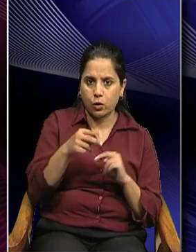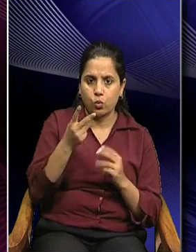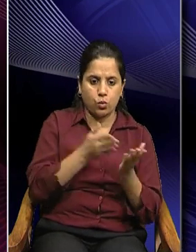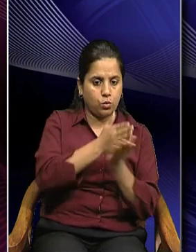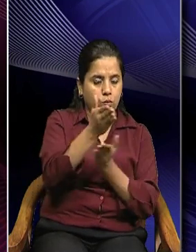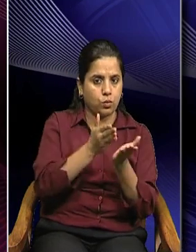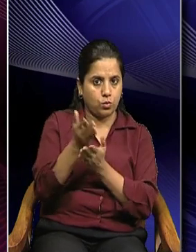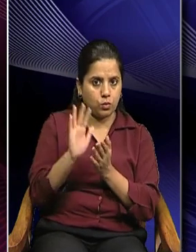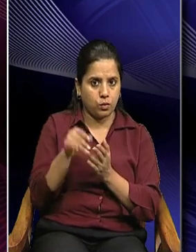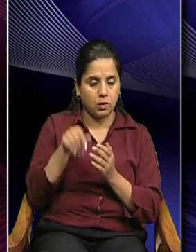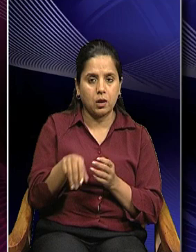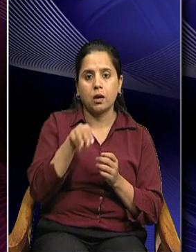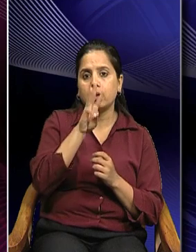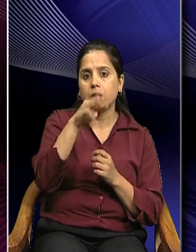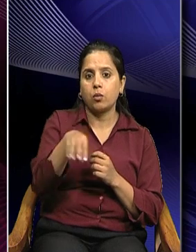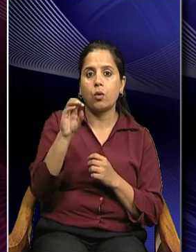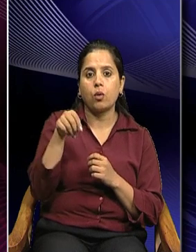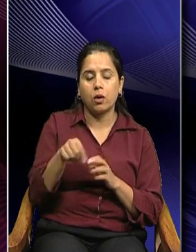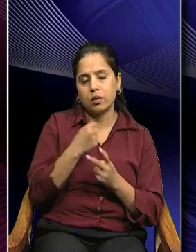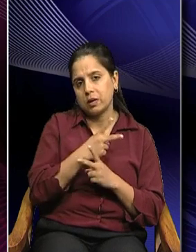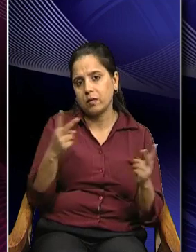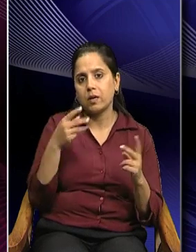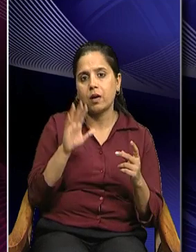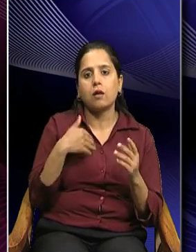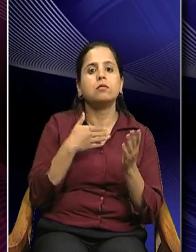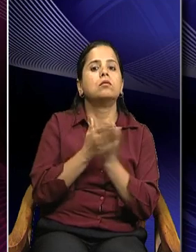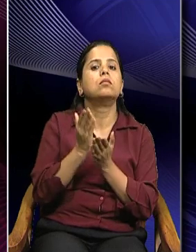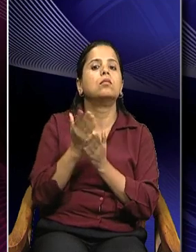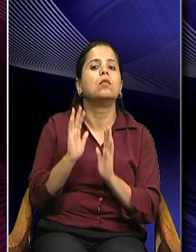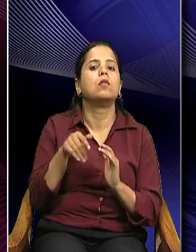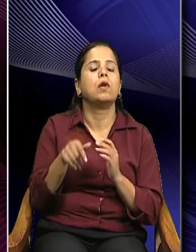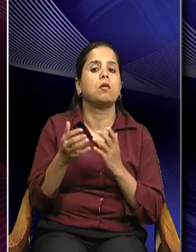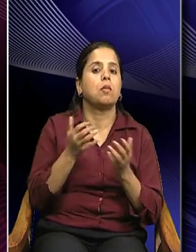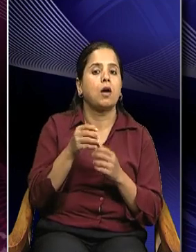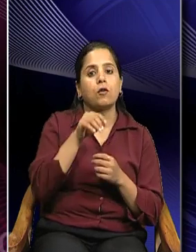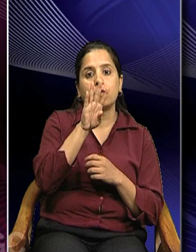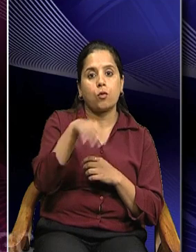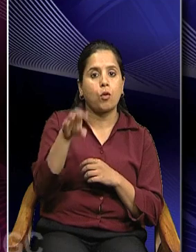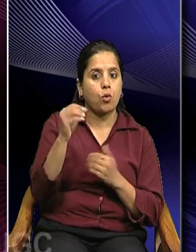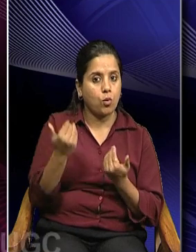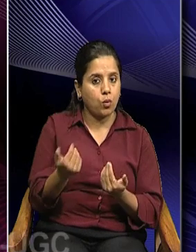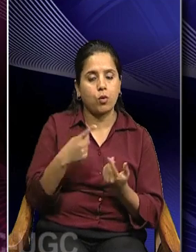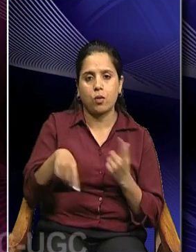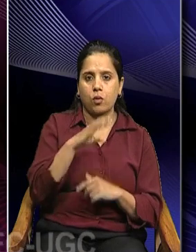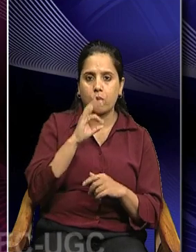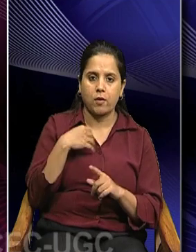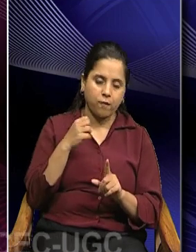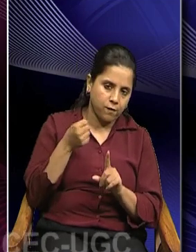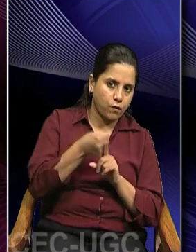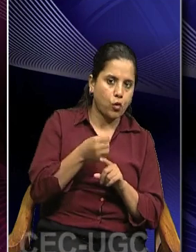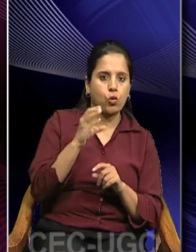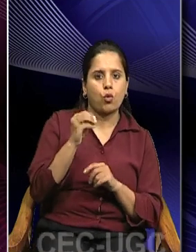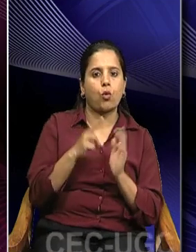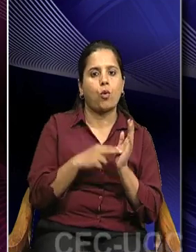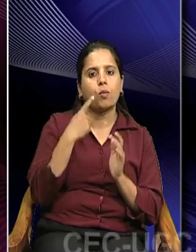and then in marketing 3.0 we became multi-directional, and in marketing 4.0 we actually were forced to become